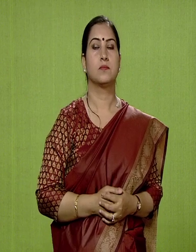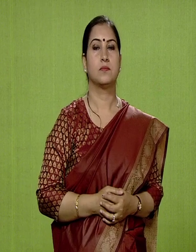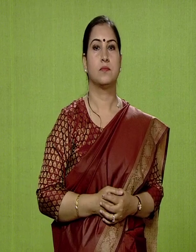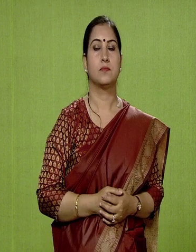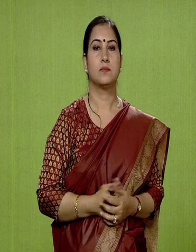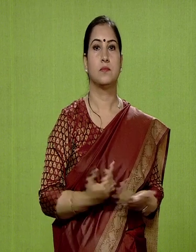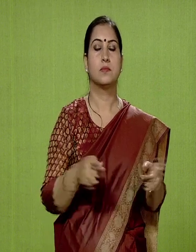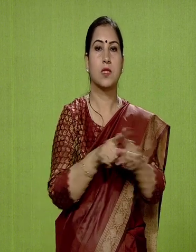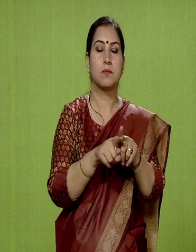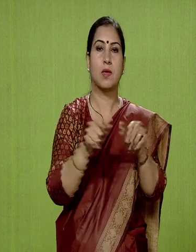Abani,